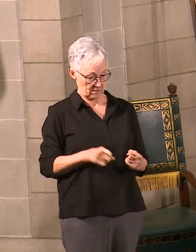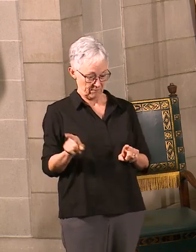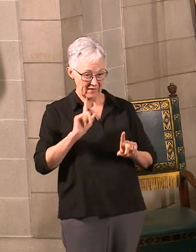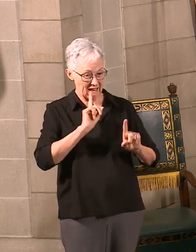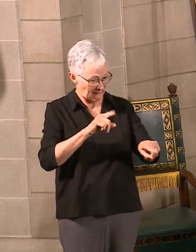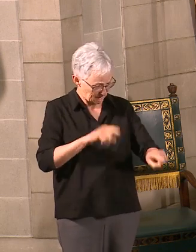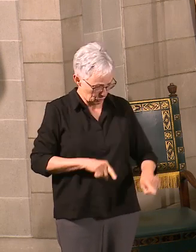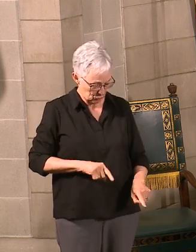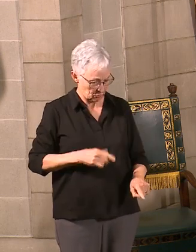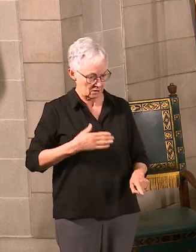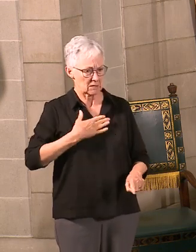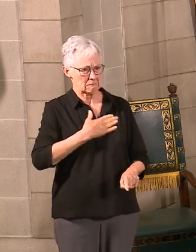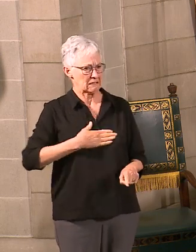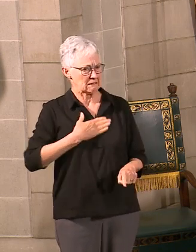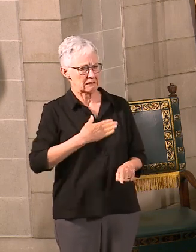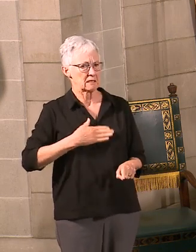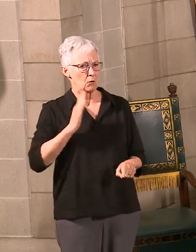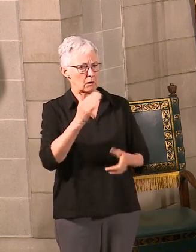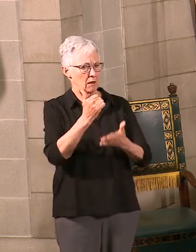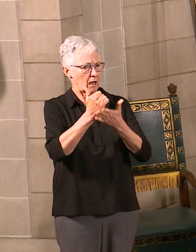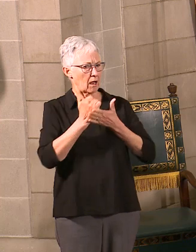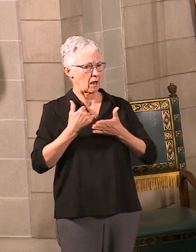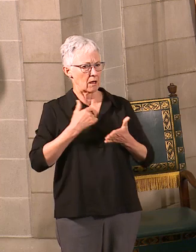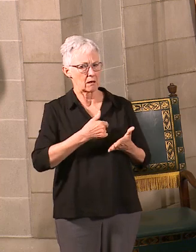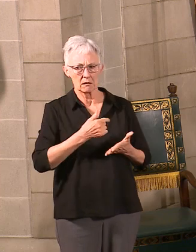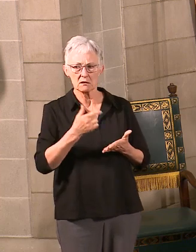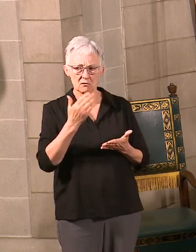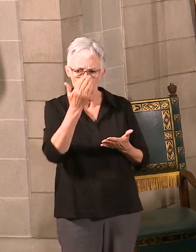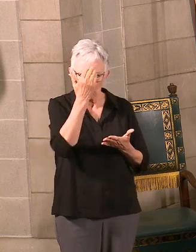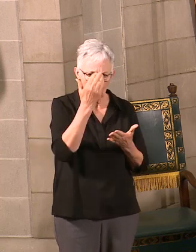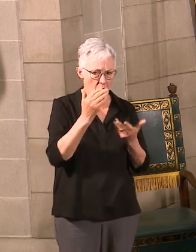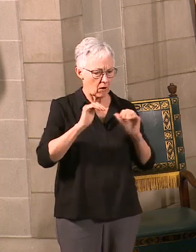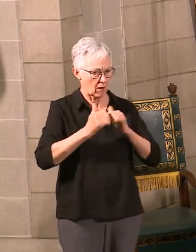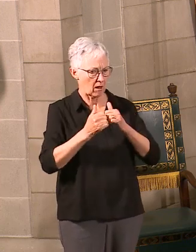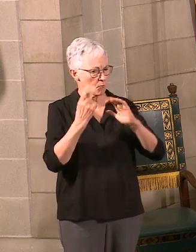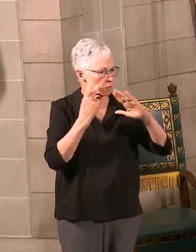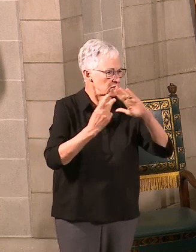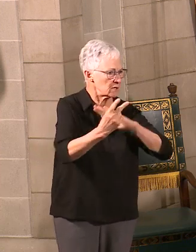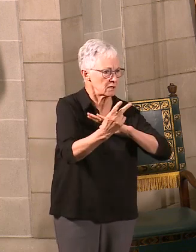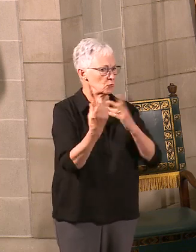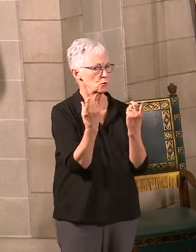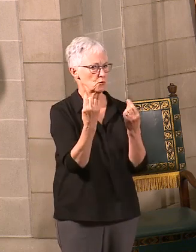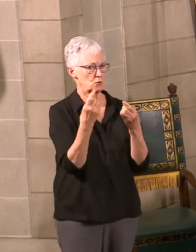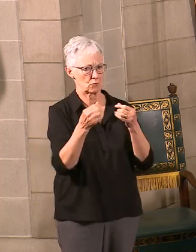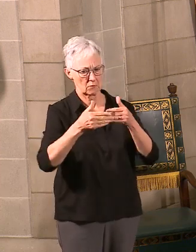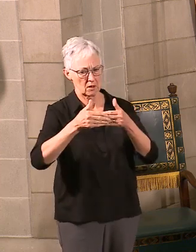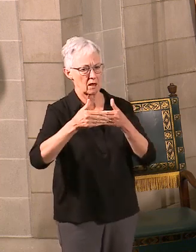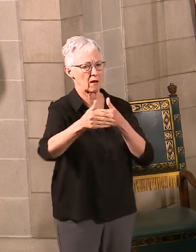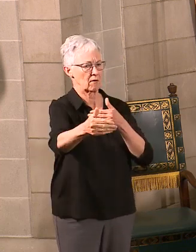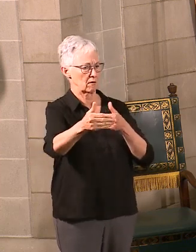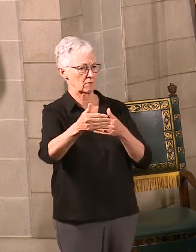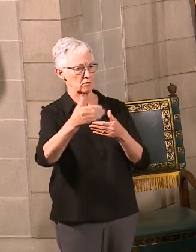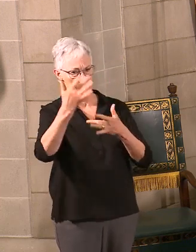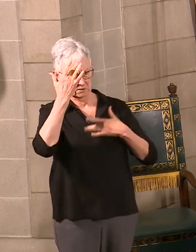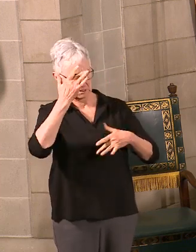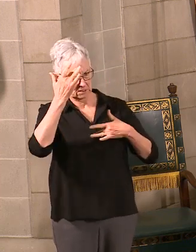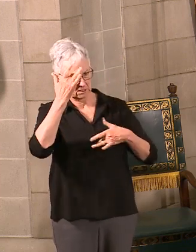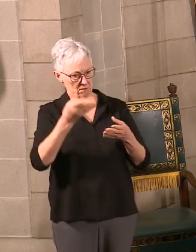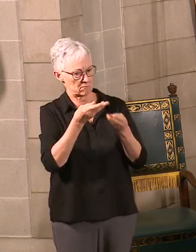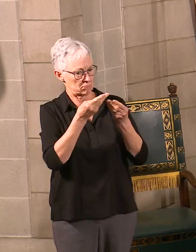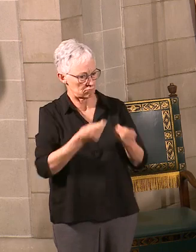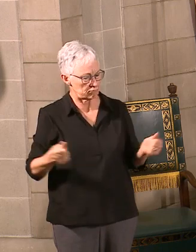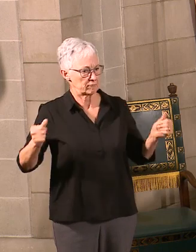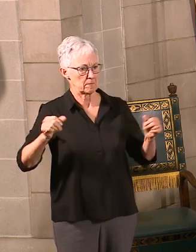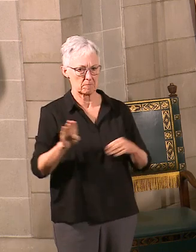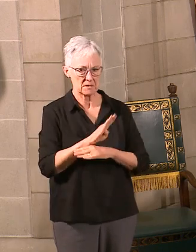lot of people are in need. I understand a lot of that data will become available as those surveys are being filled out. And I want to also let people